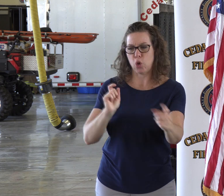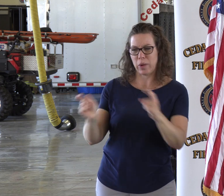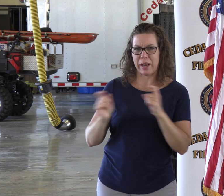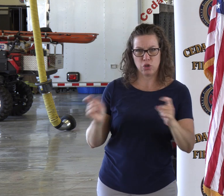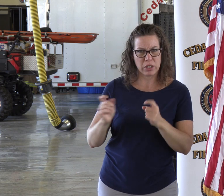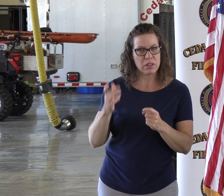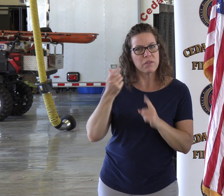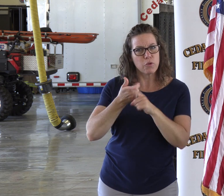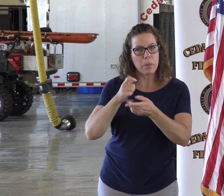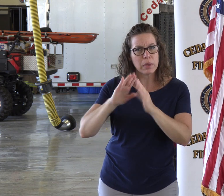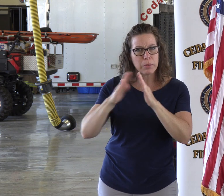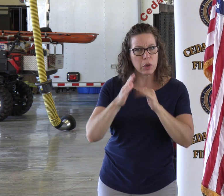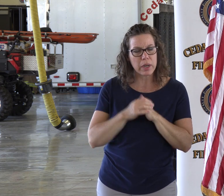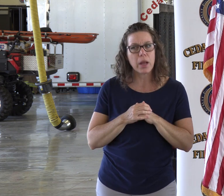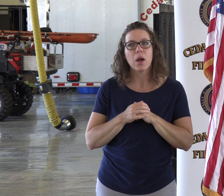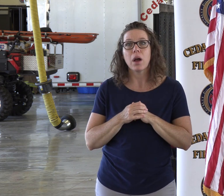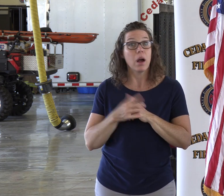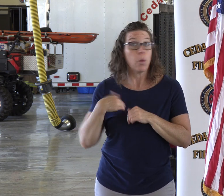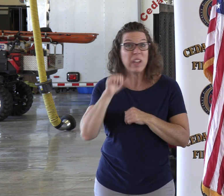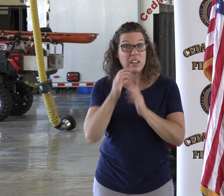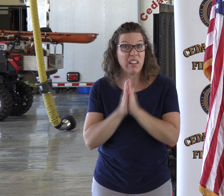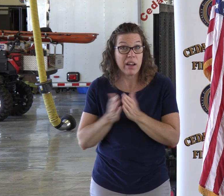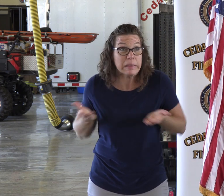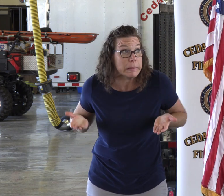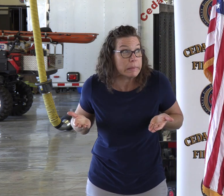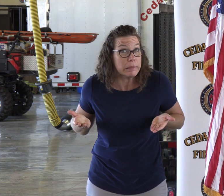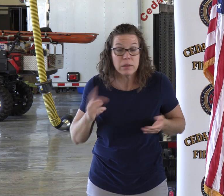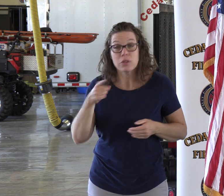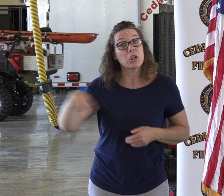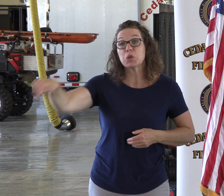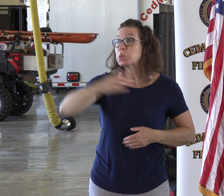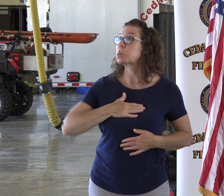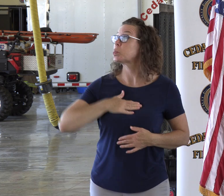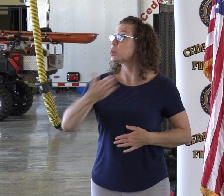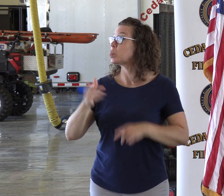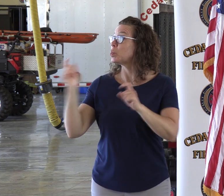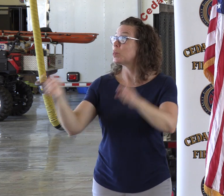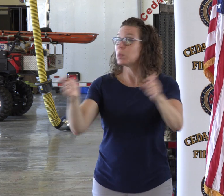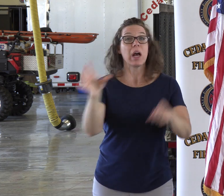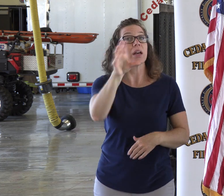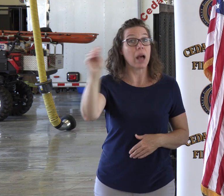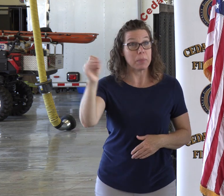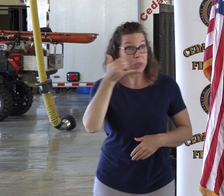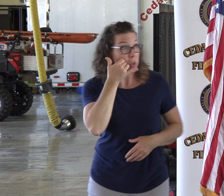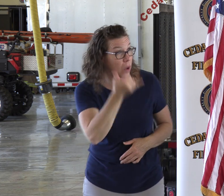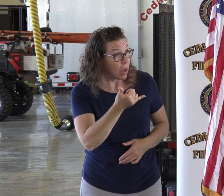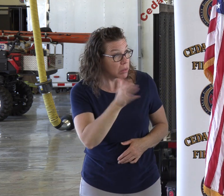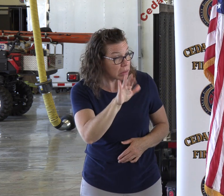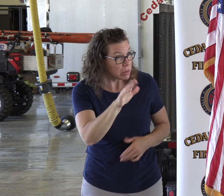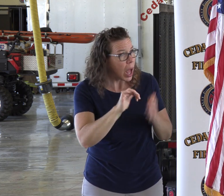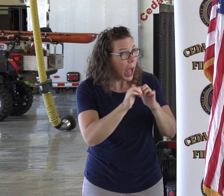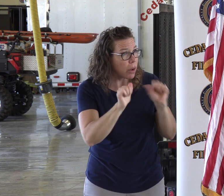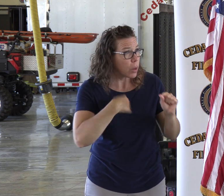community. And I have to say, these are unsolicited. These are donations where companies have just called and said, you